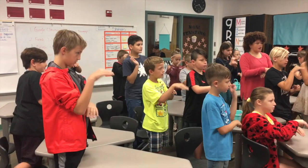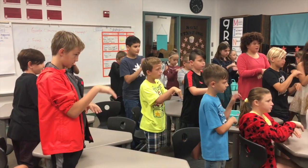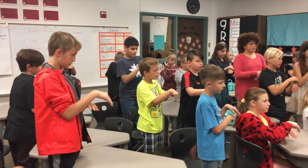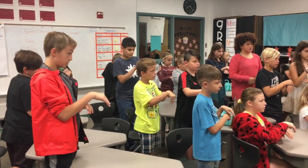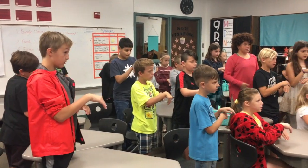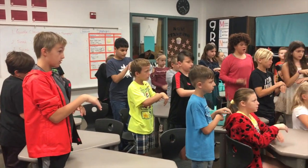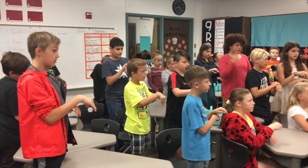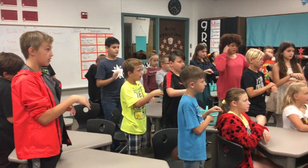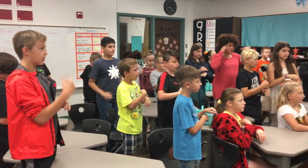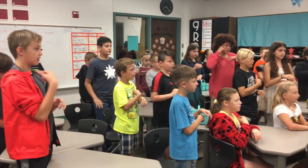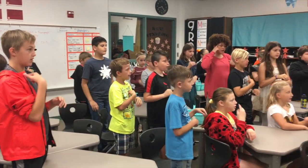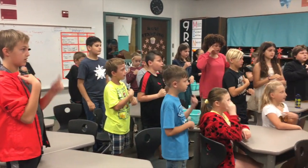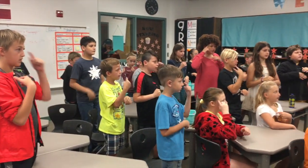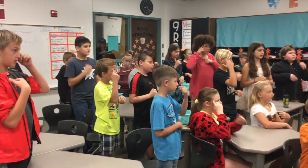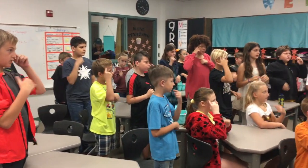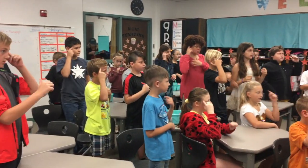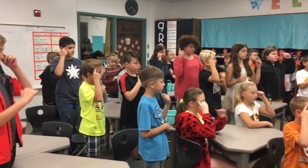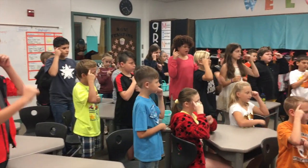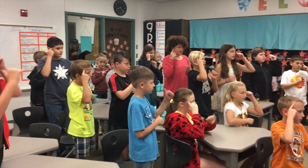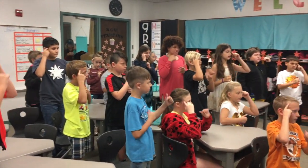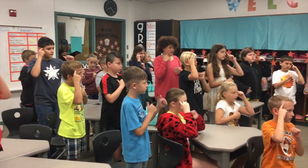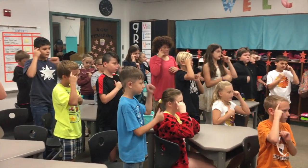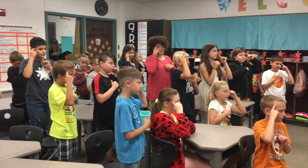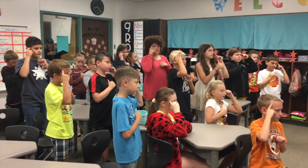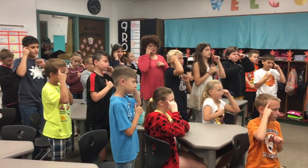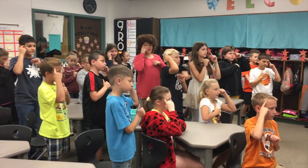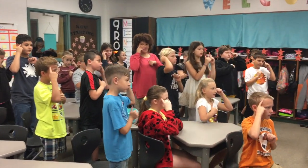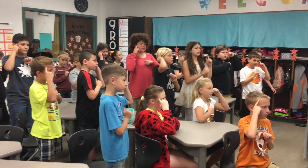night, and I think to myself,